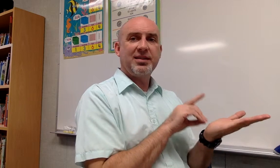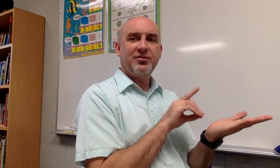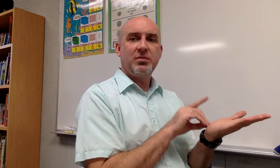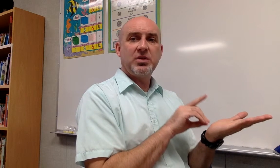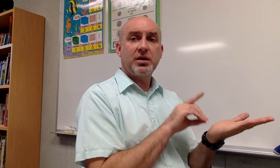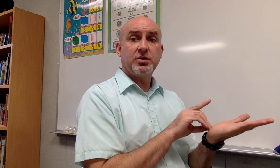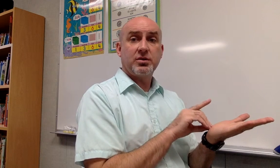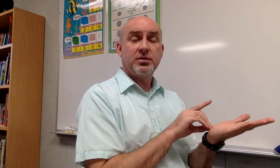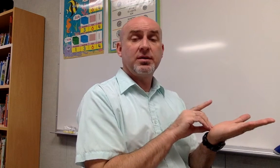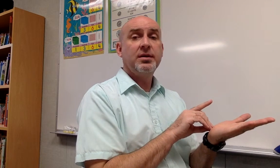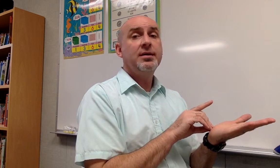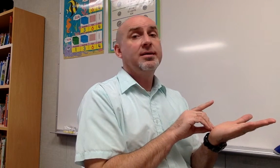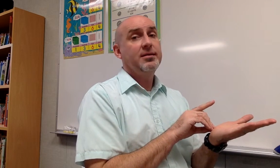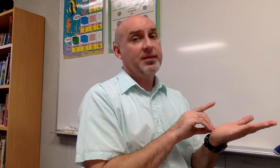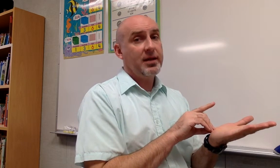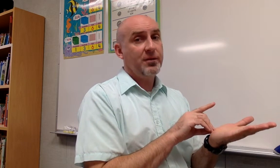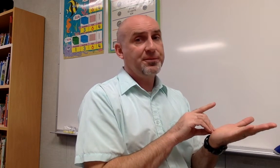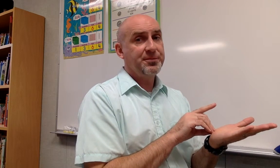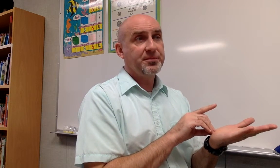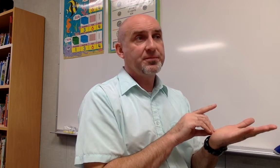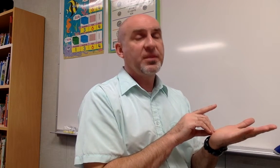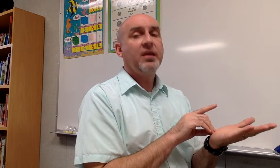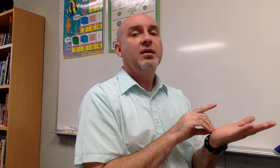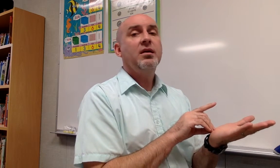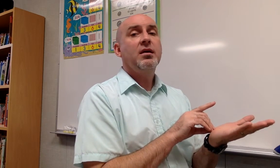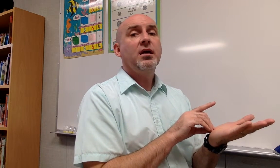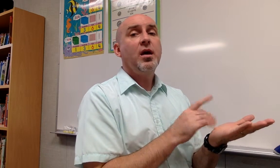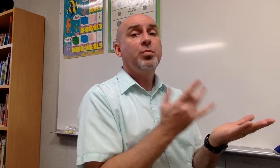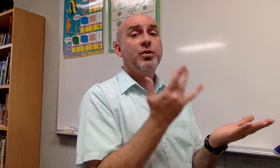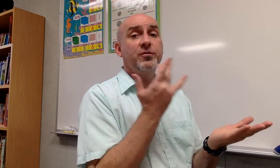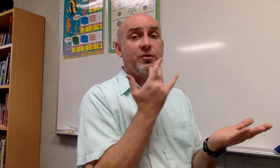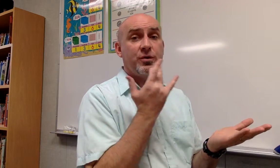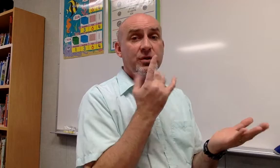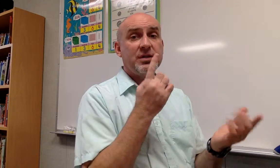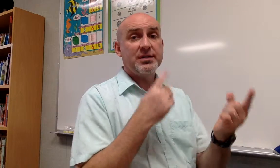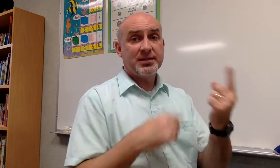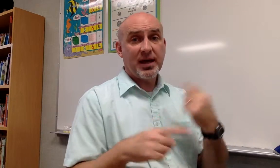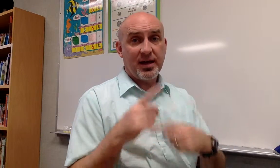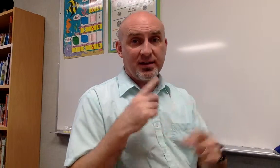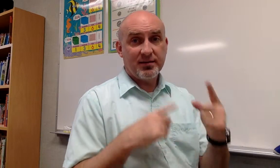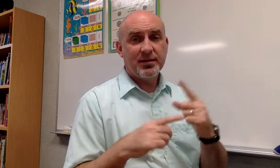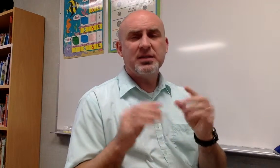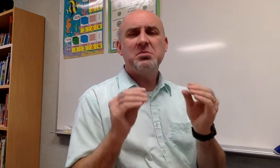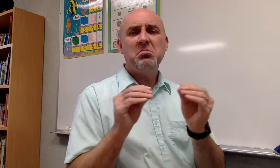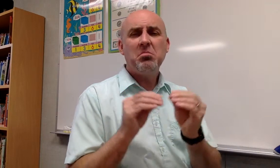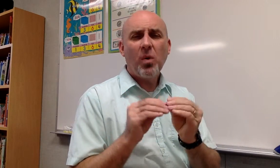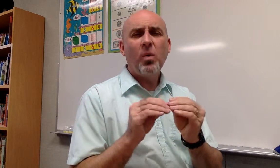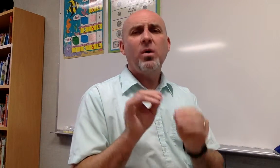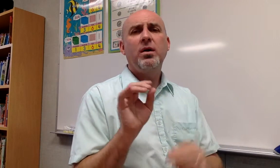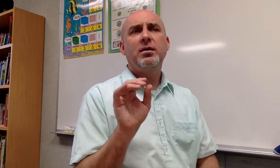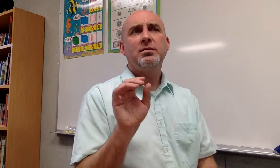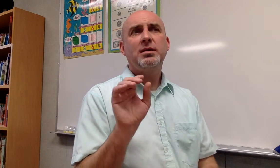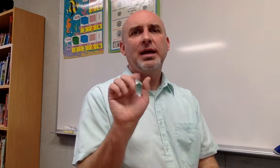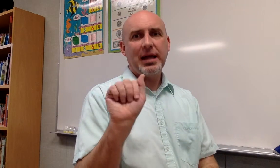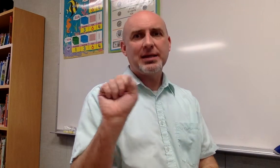frame. Doctor. Now, a preferred sign that is more